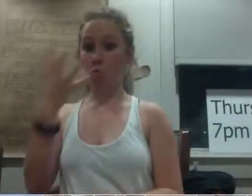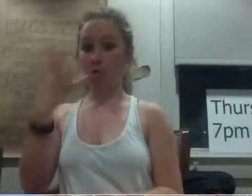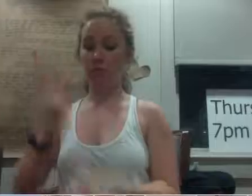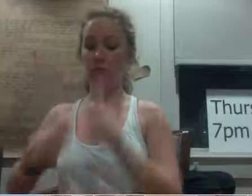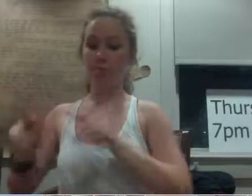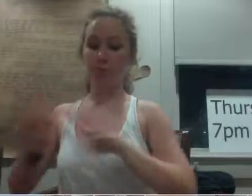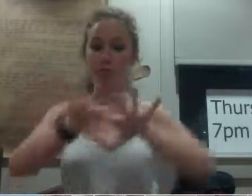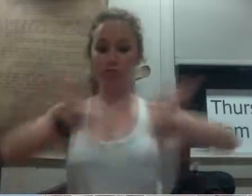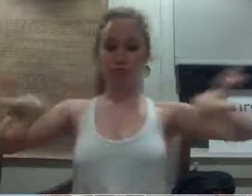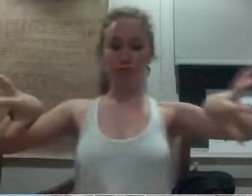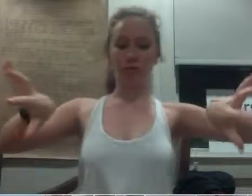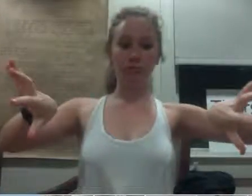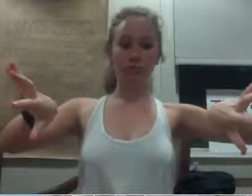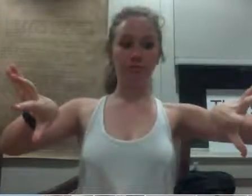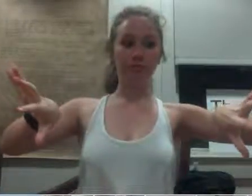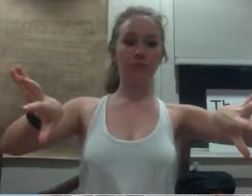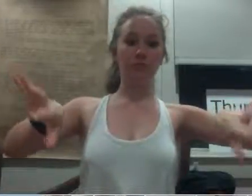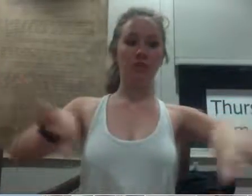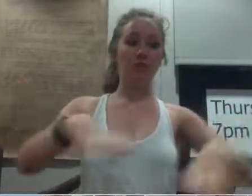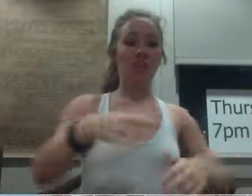As said before, there was segregation between whites and blacks.